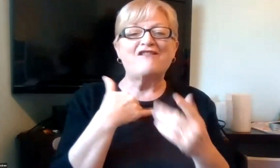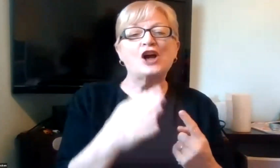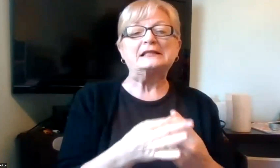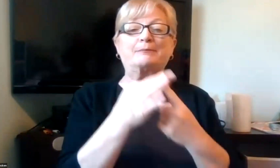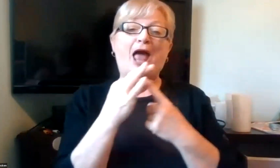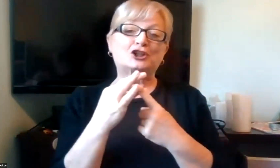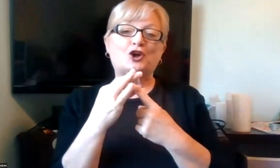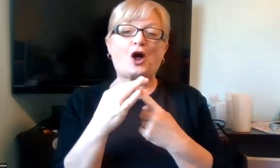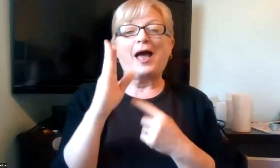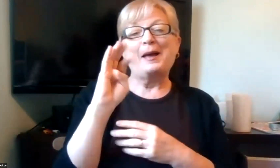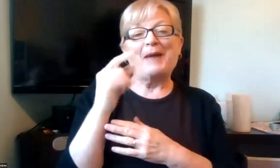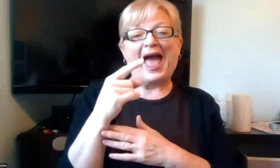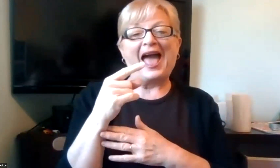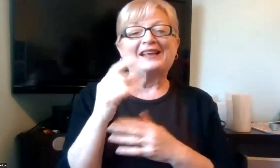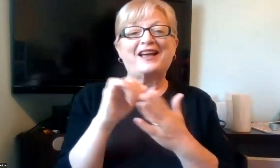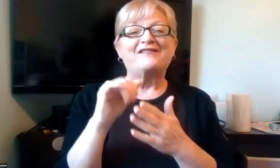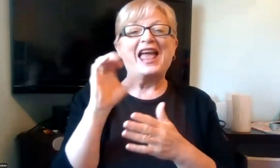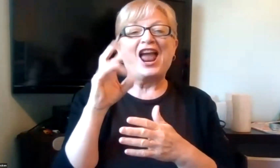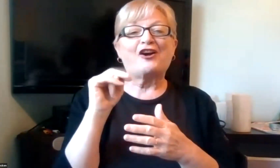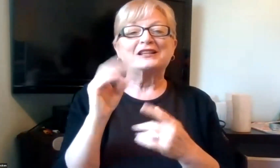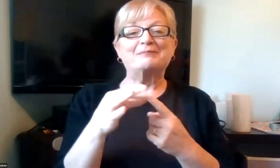bags of Erin's specially made dough.